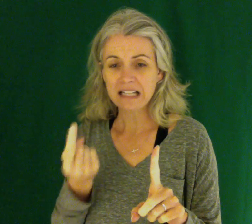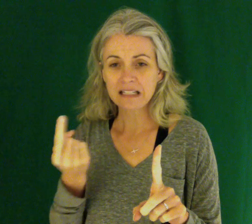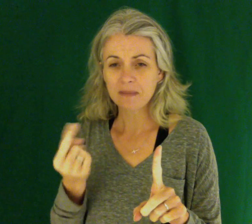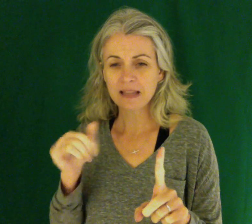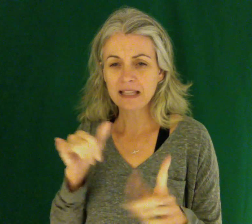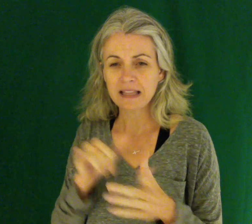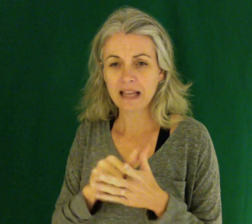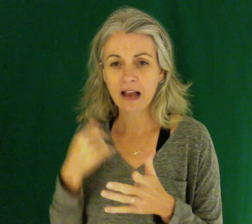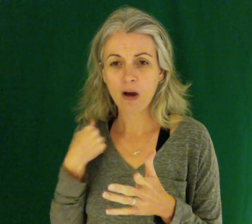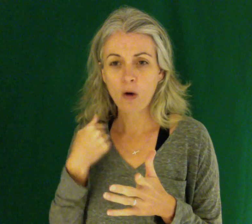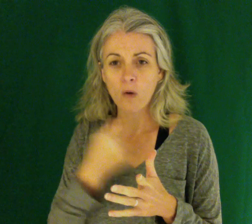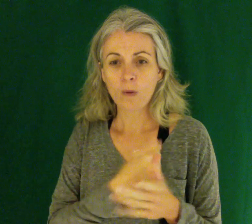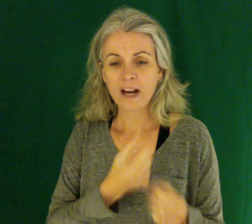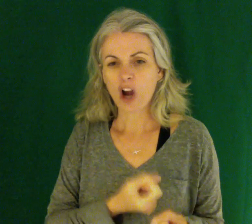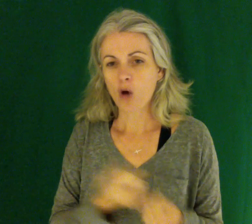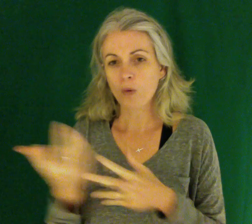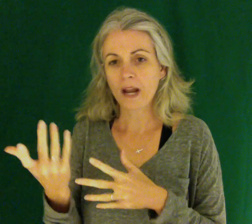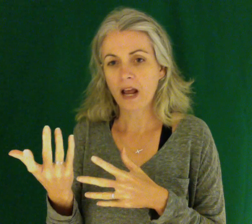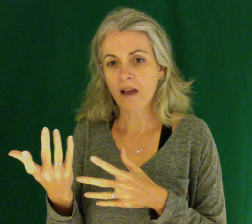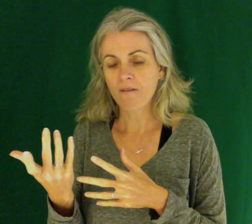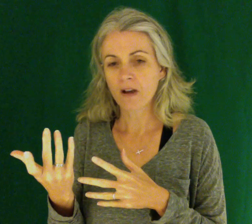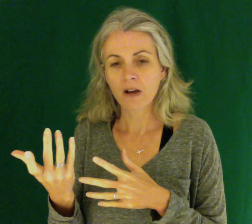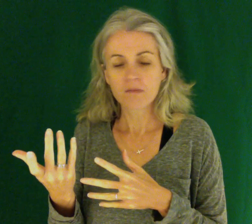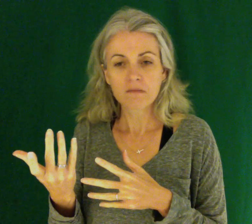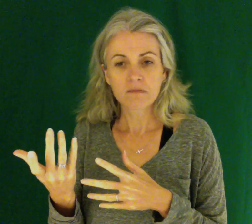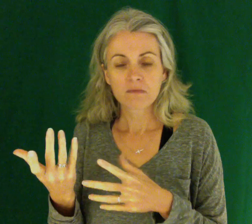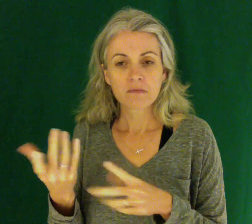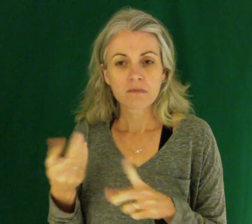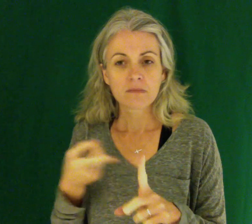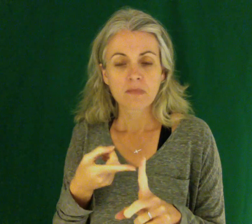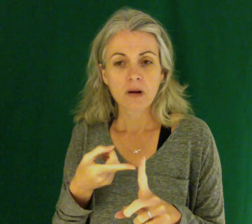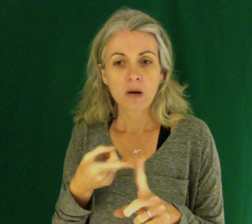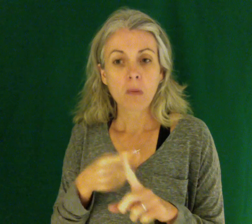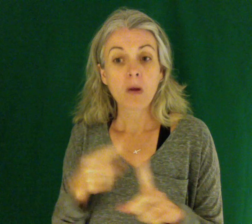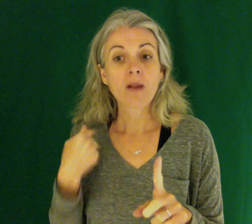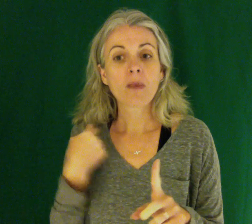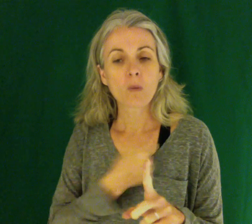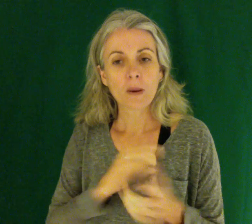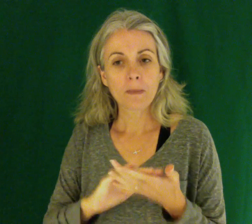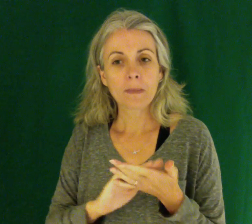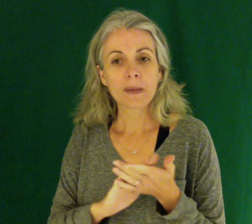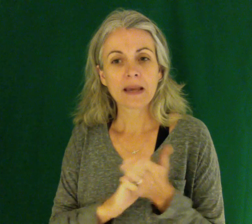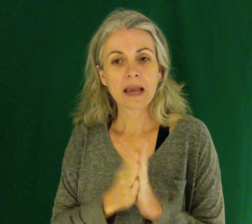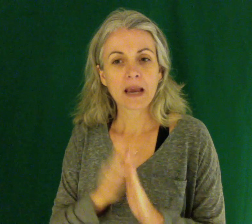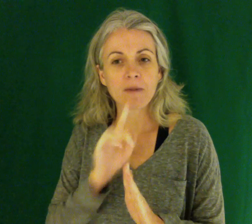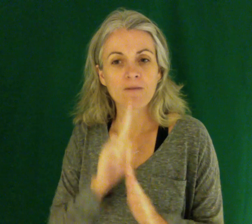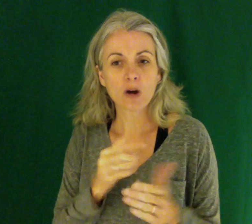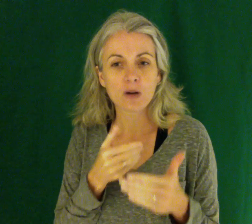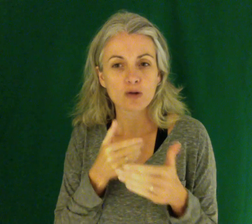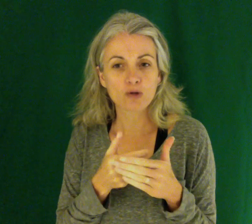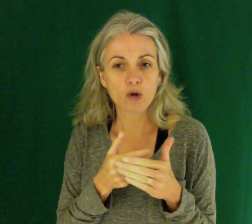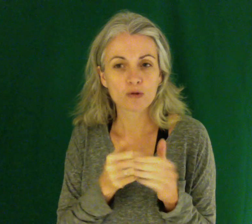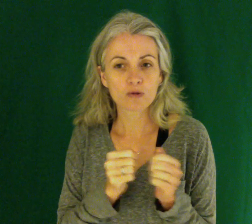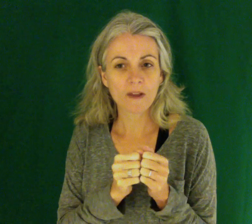we got rid of or that we cast out, but that we became very intimate with and came to